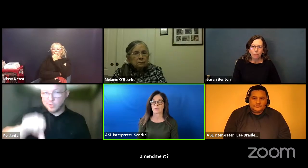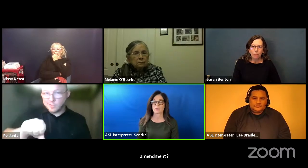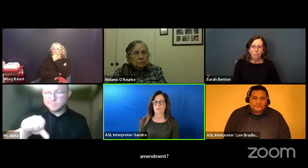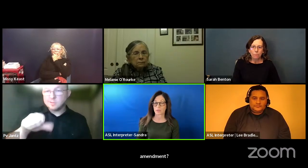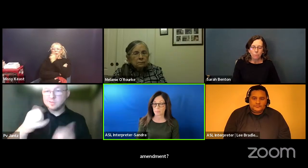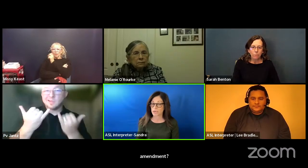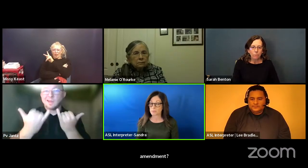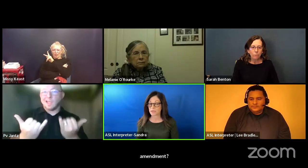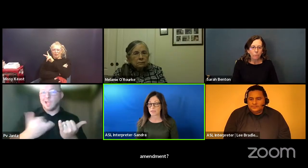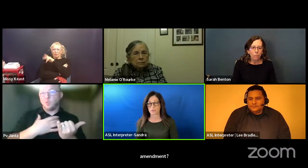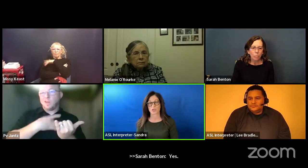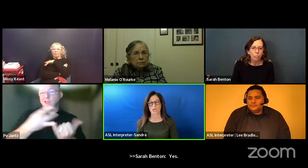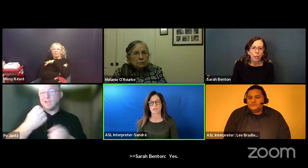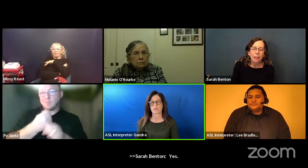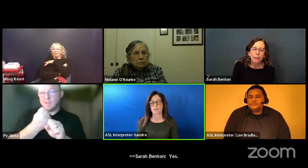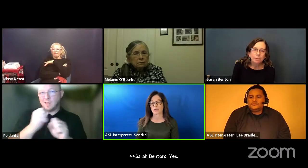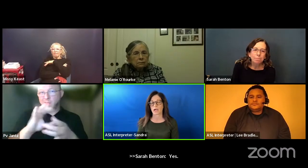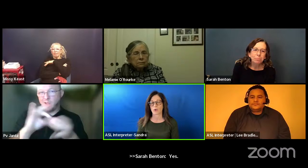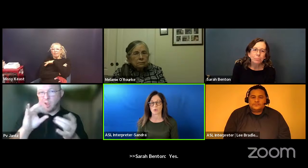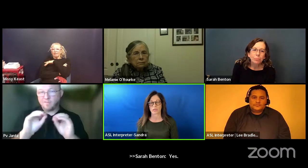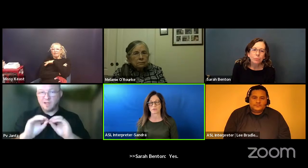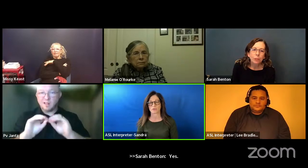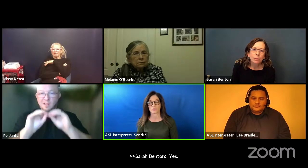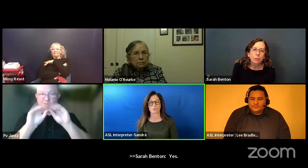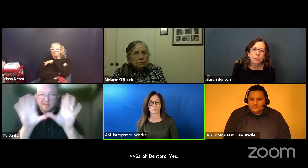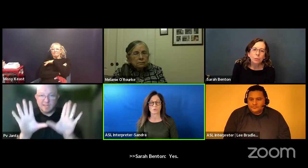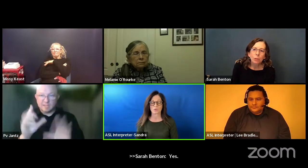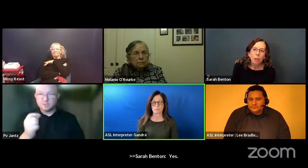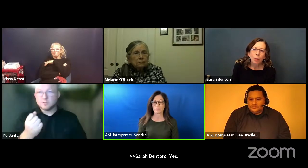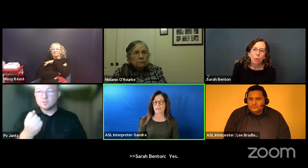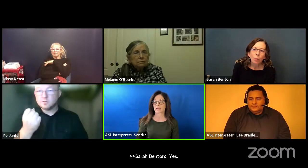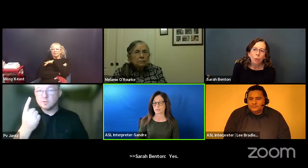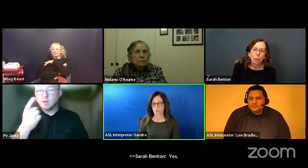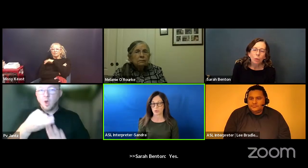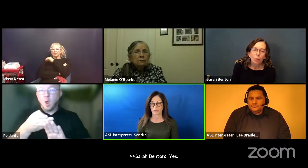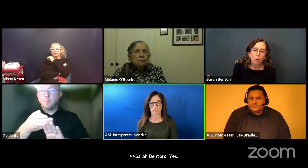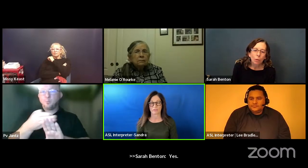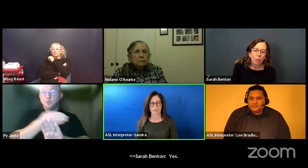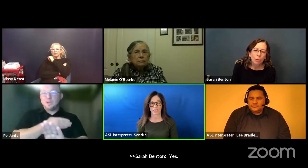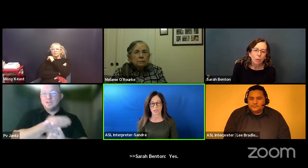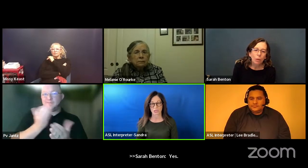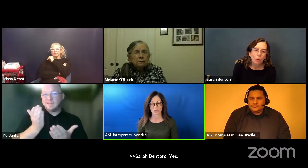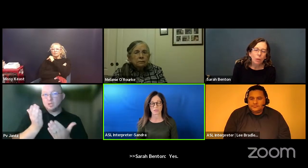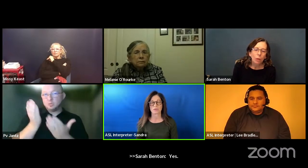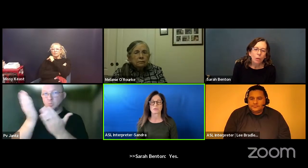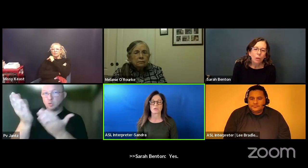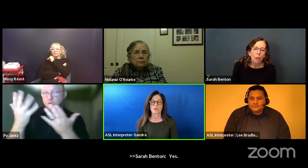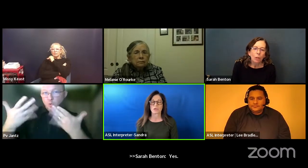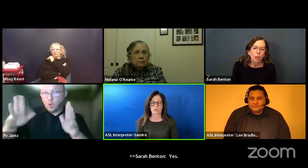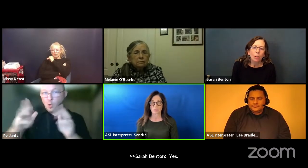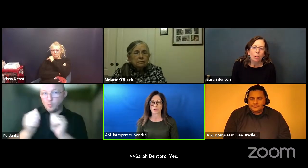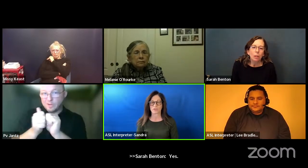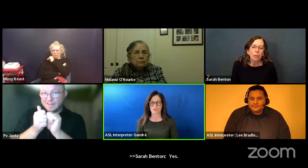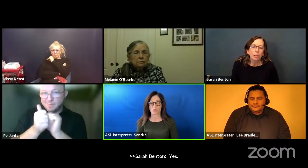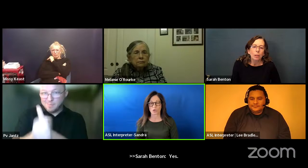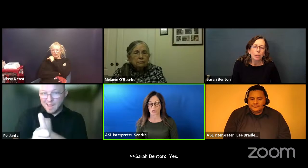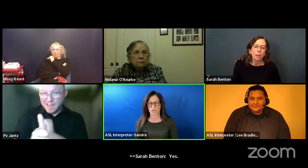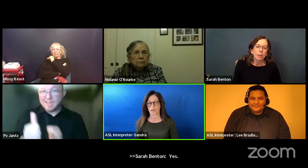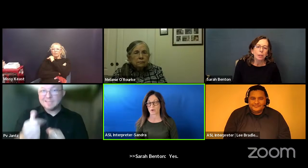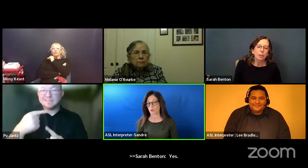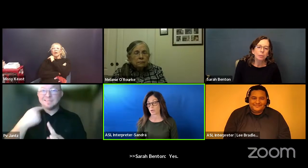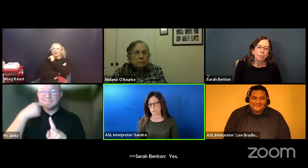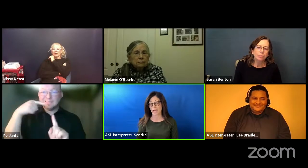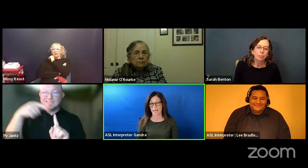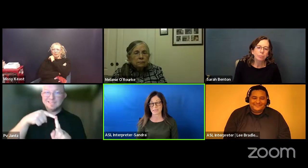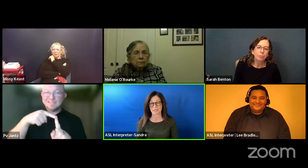All right, the amendment is rejected, and now I would like to make a point of clarification. The previous